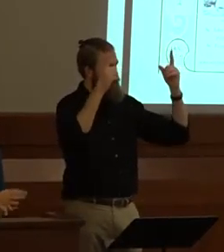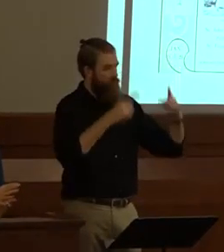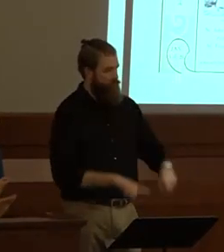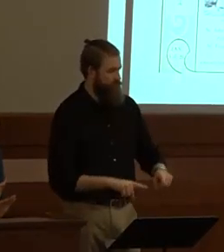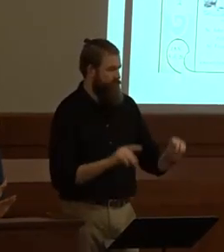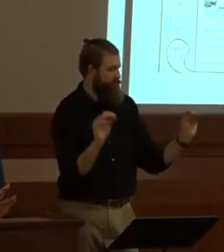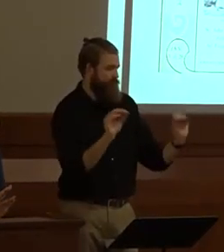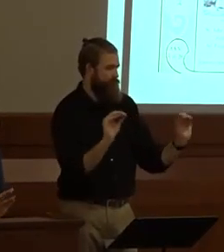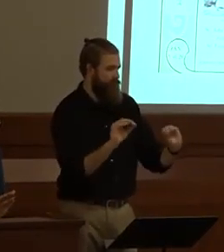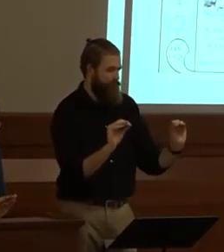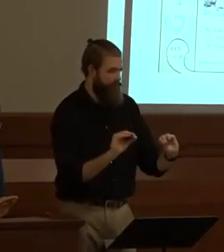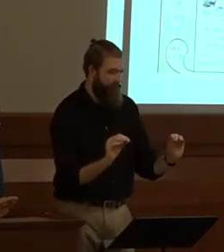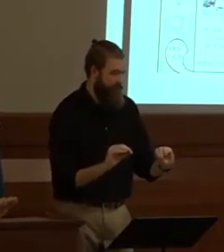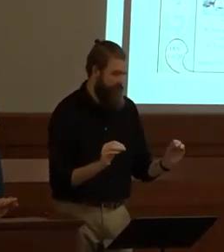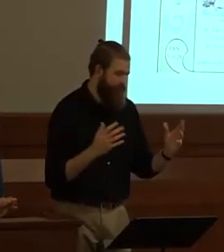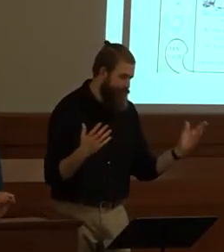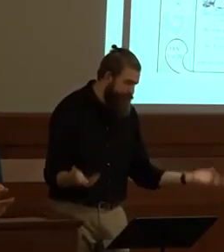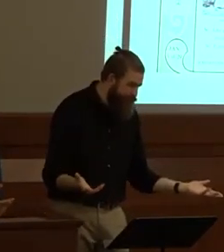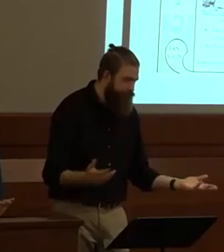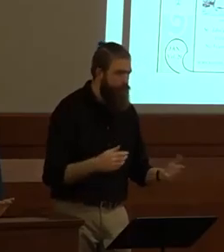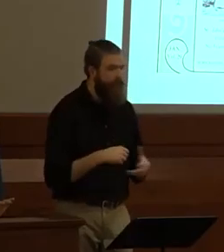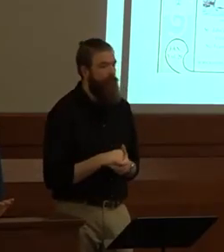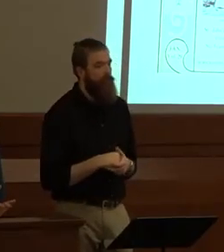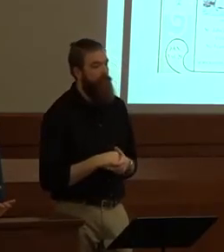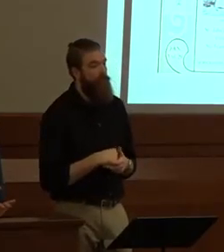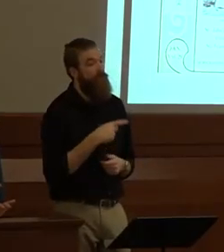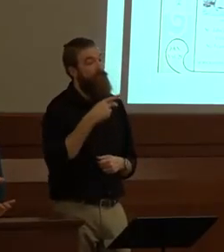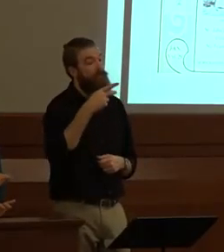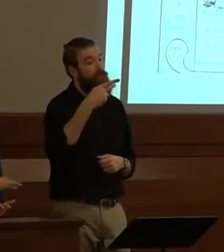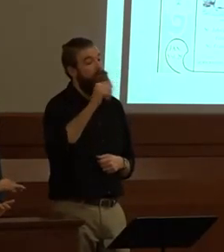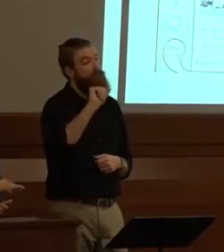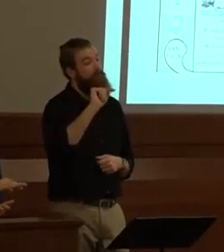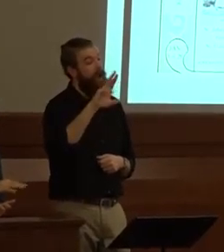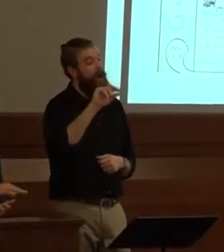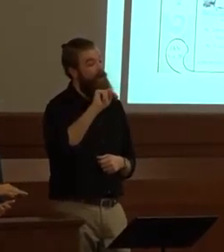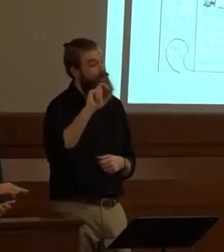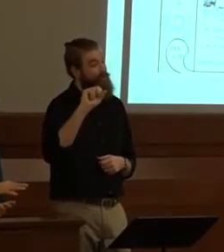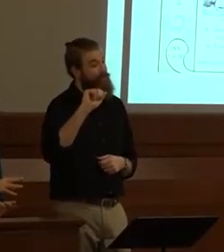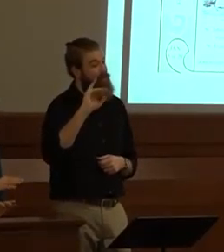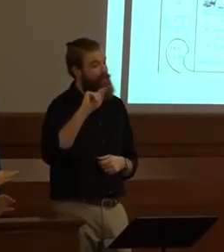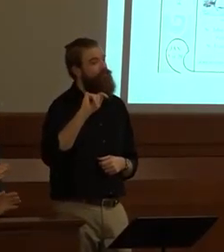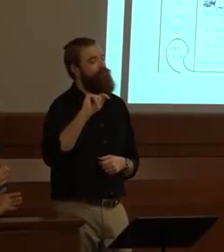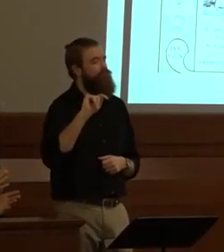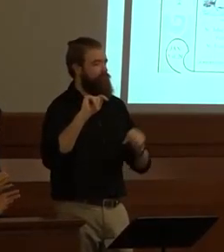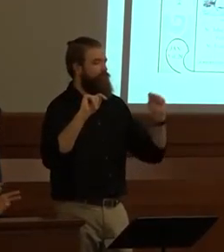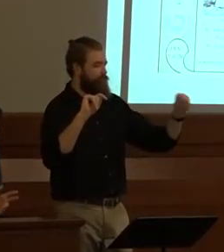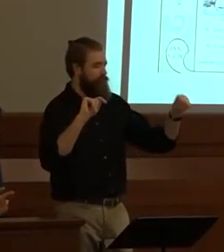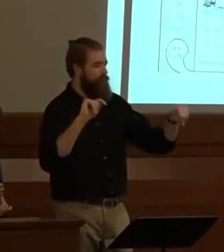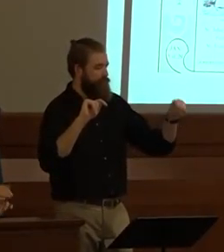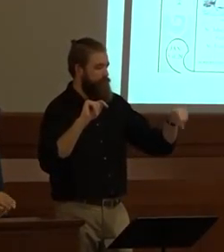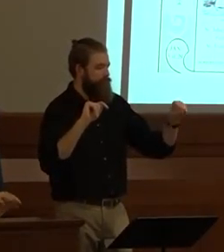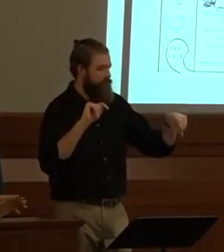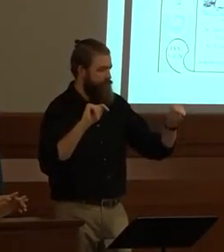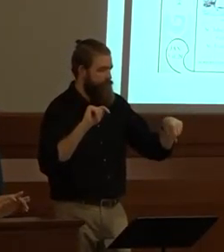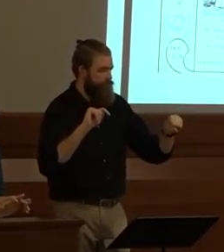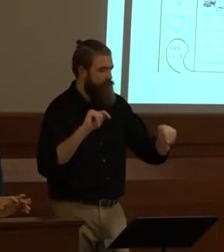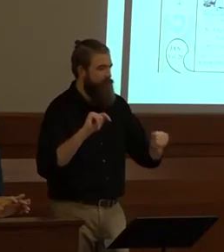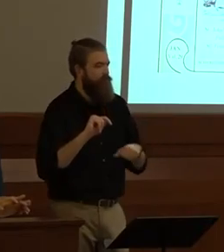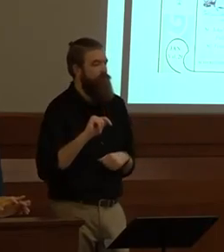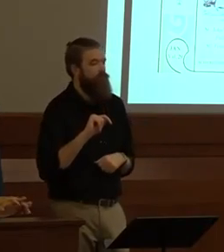There are patron saints of the deaf, but they are hearing people who have ministered a little bit